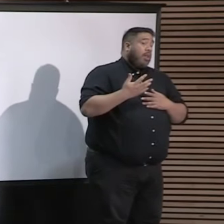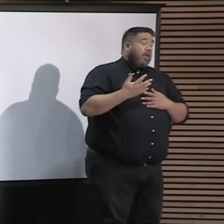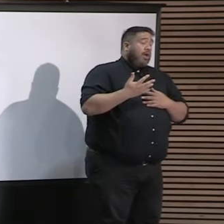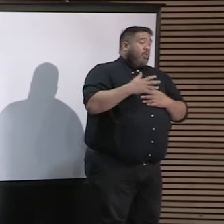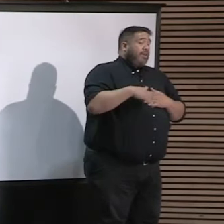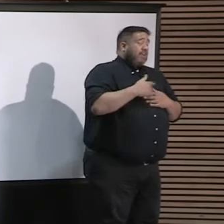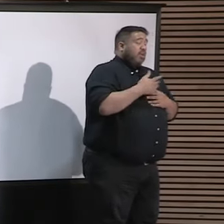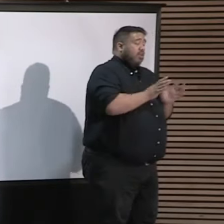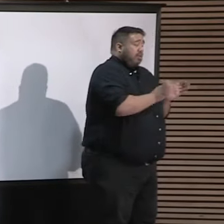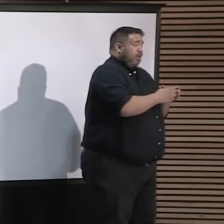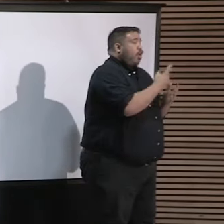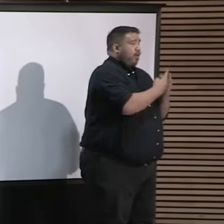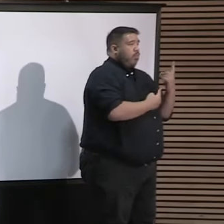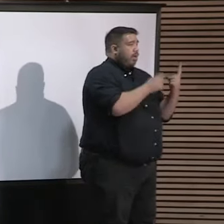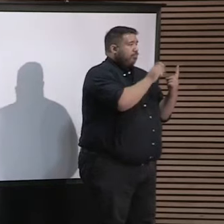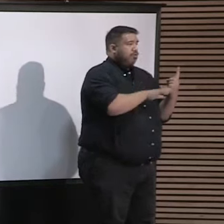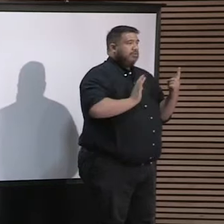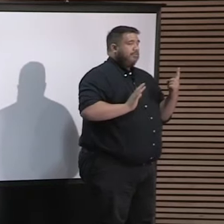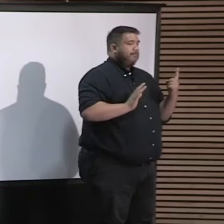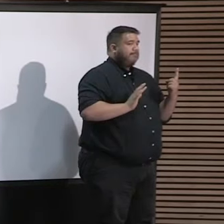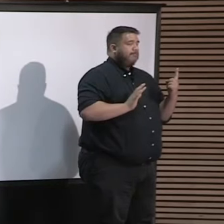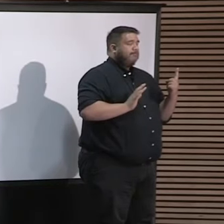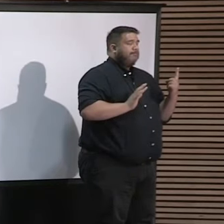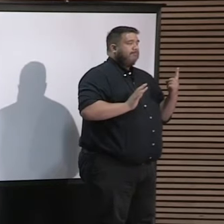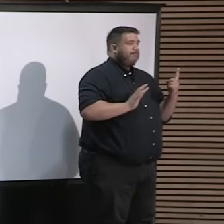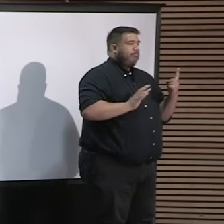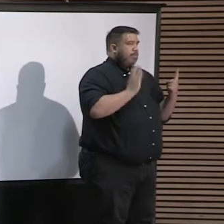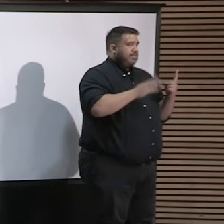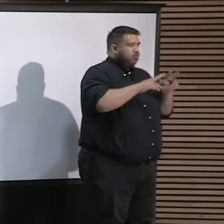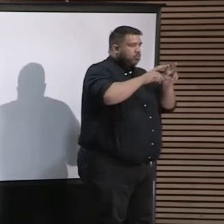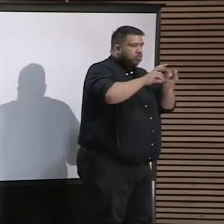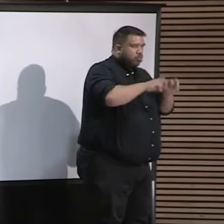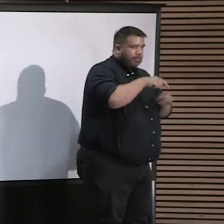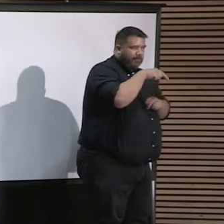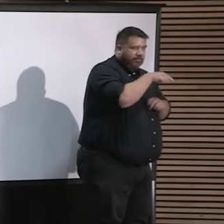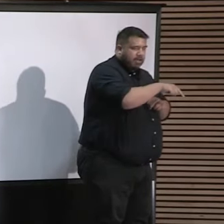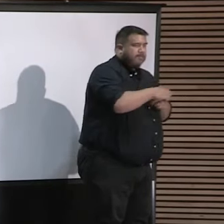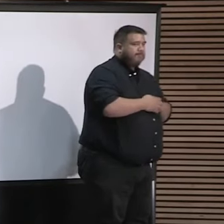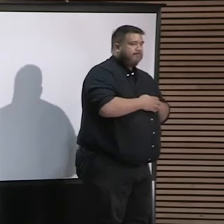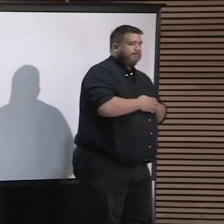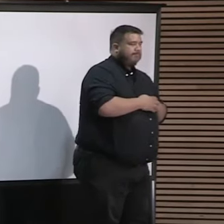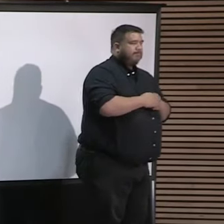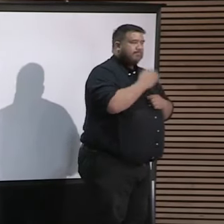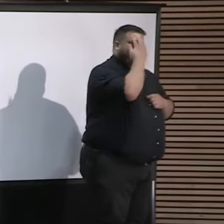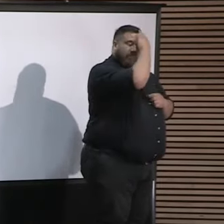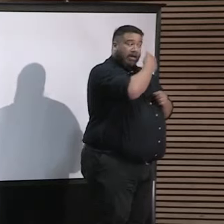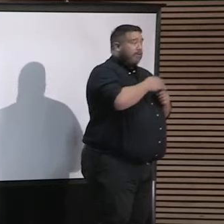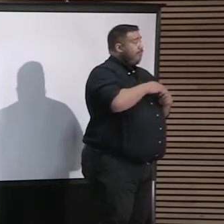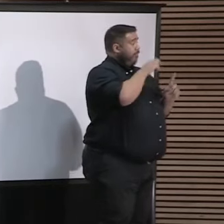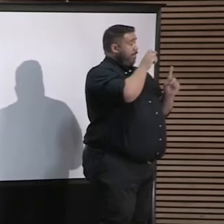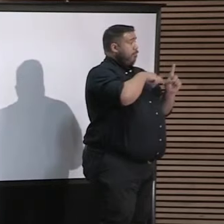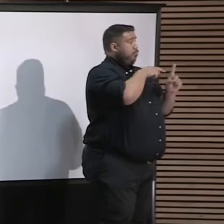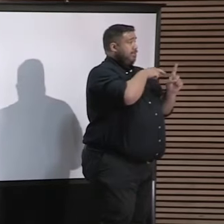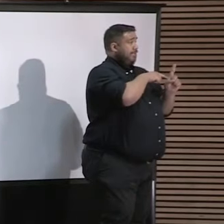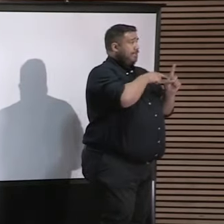that this is just one person. Obviously, that investigation work is now underway. The immediate close contacts, so the